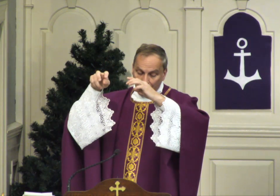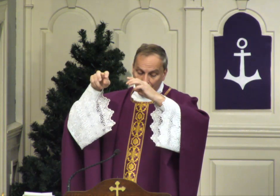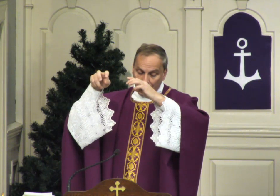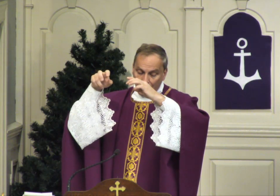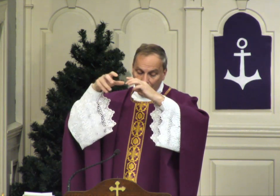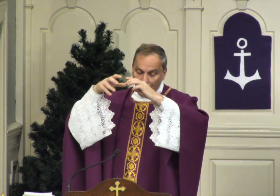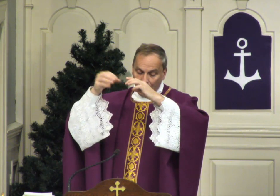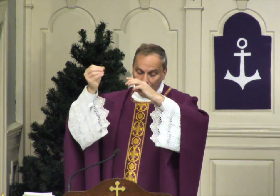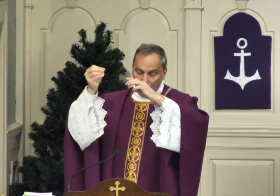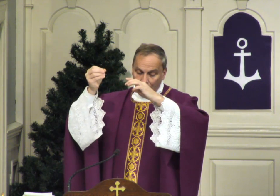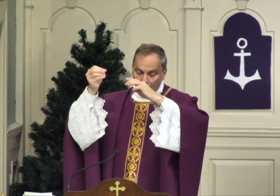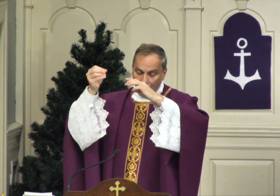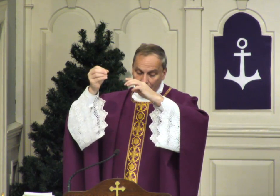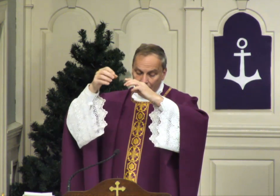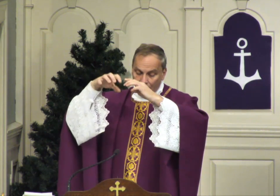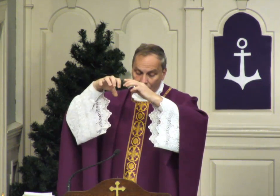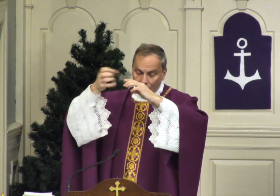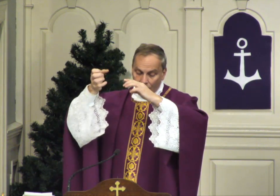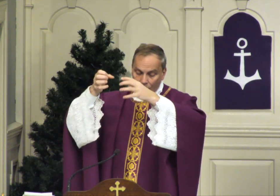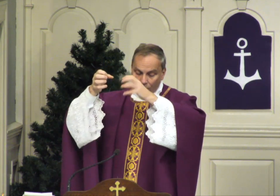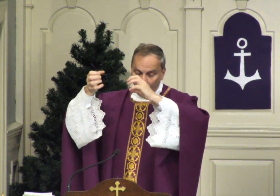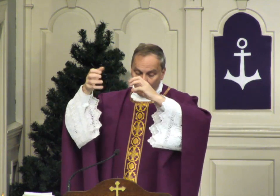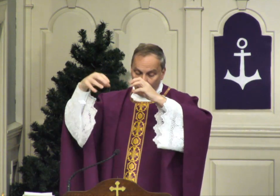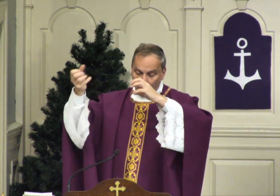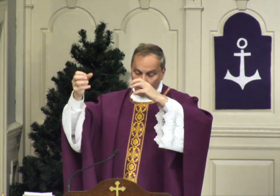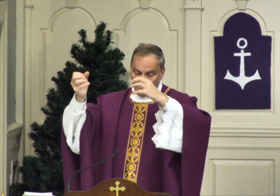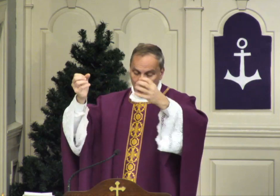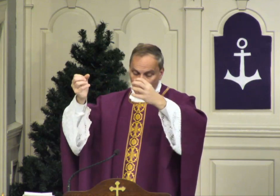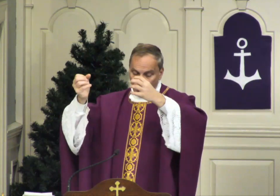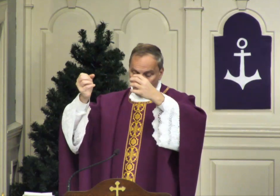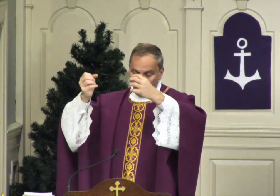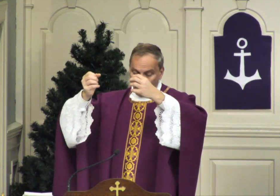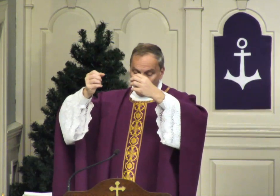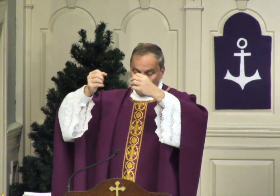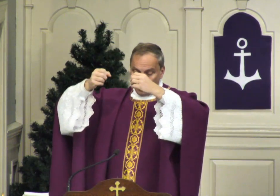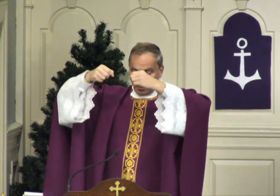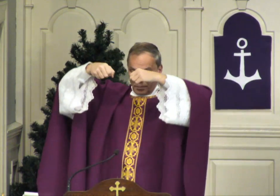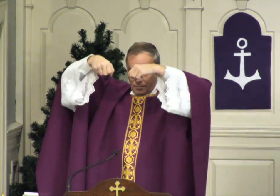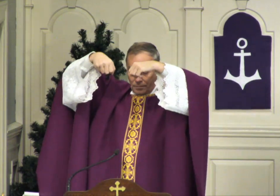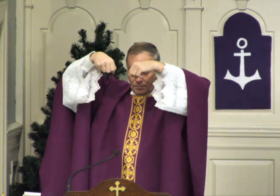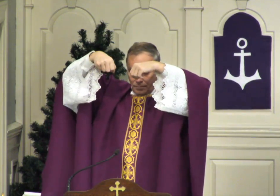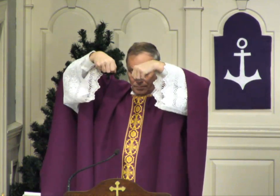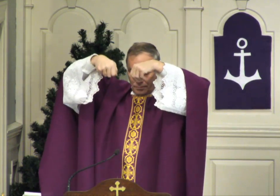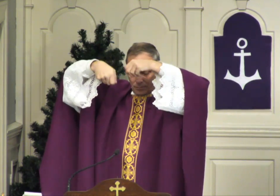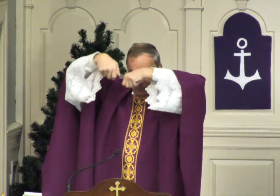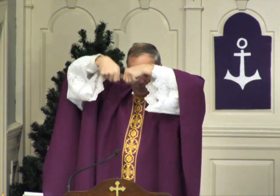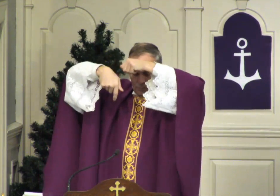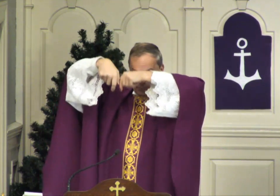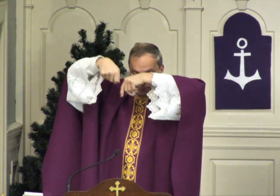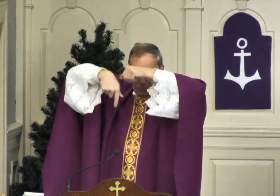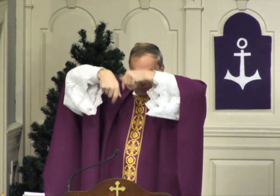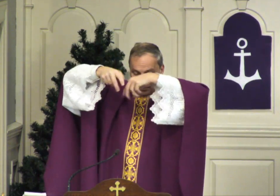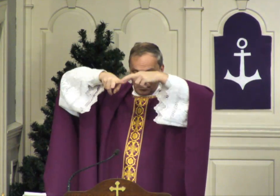and lowered him on the stretcher through the tiles